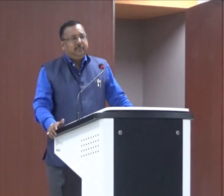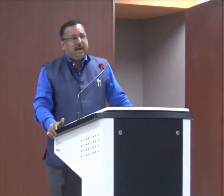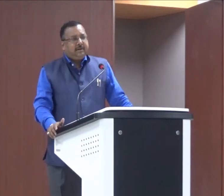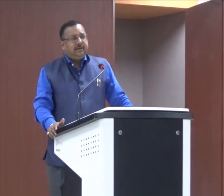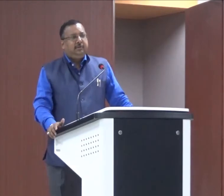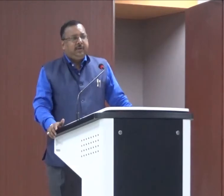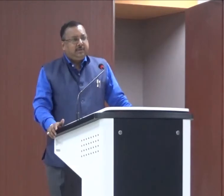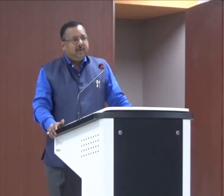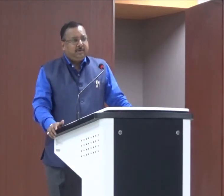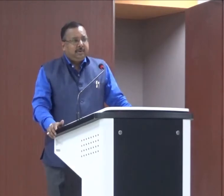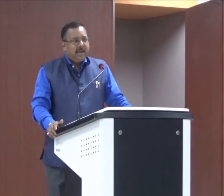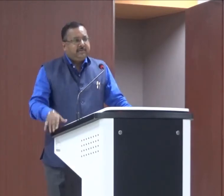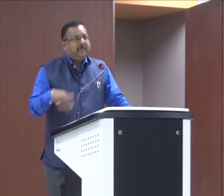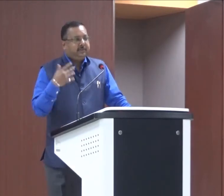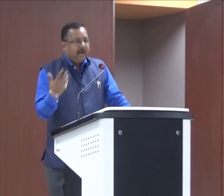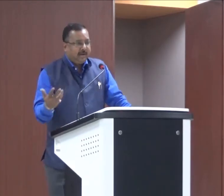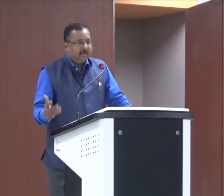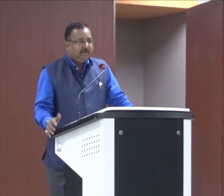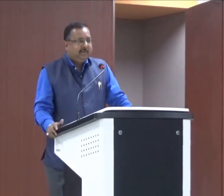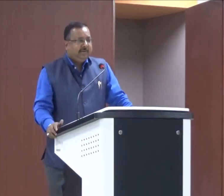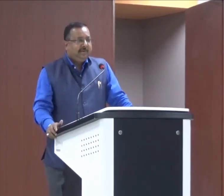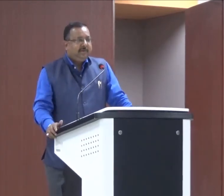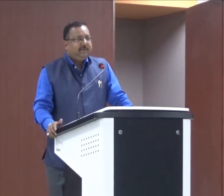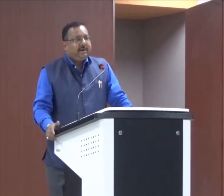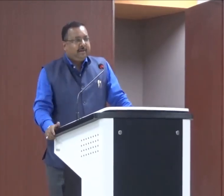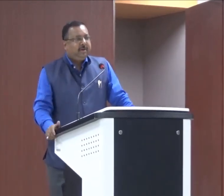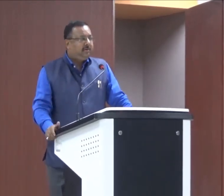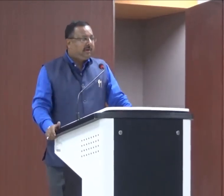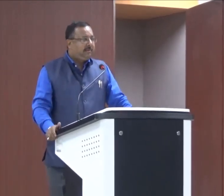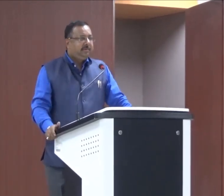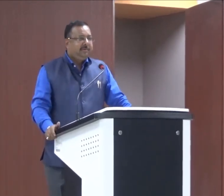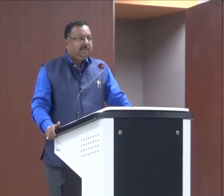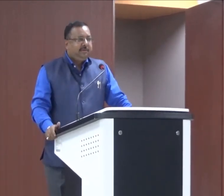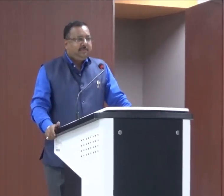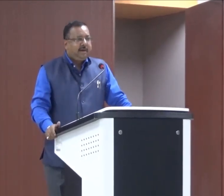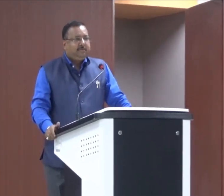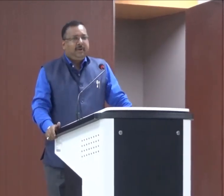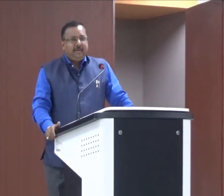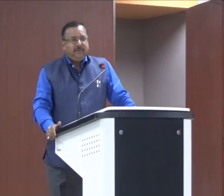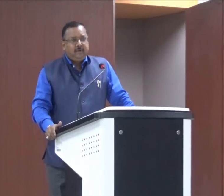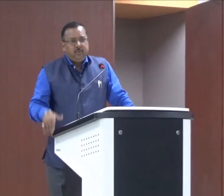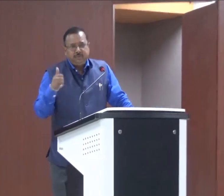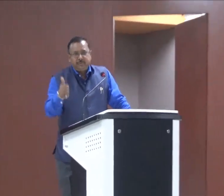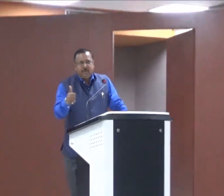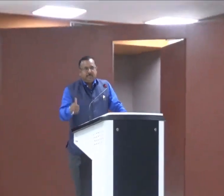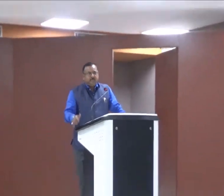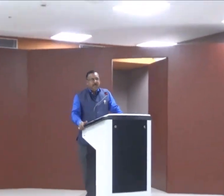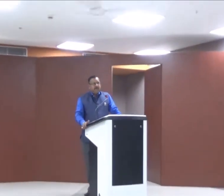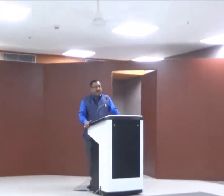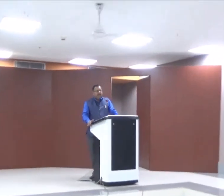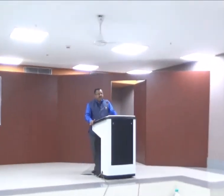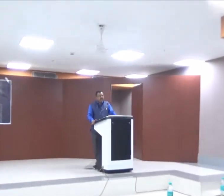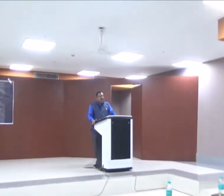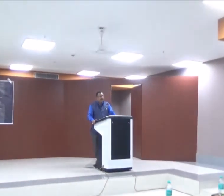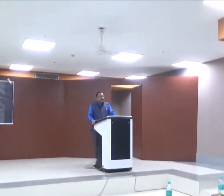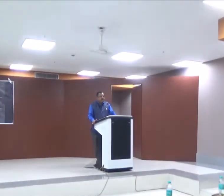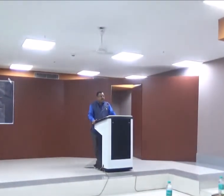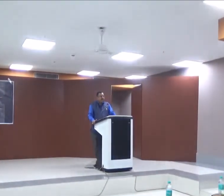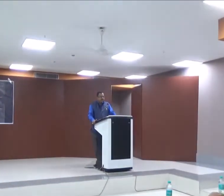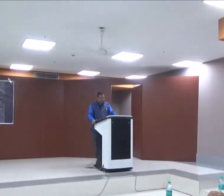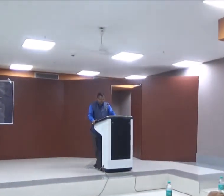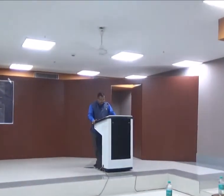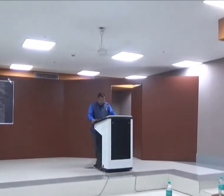part of Article 21. Access to health is a fundamental right. Right to life includes right to health, access to